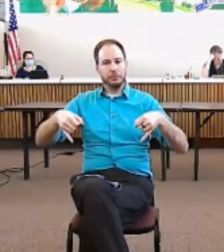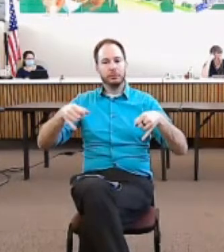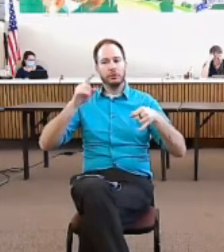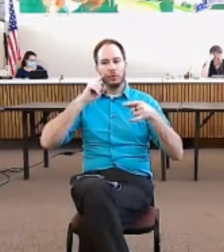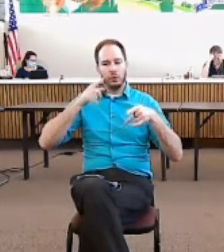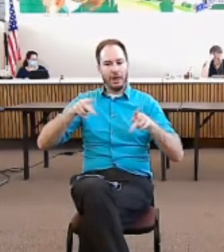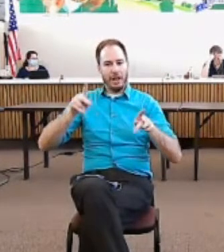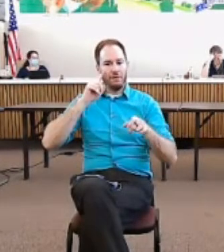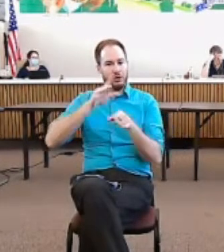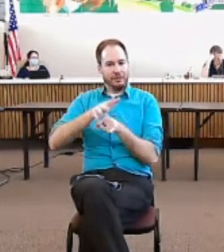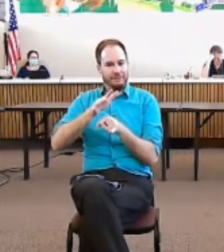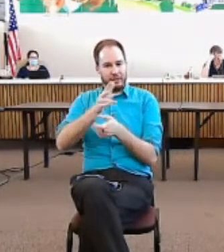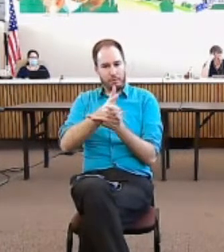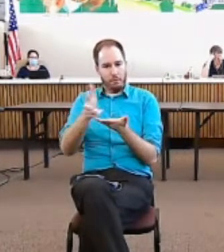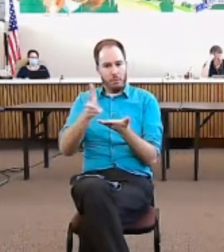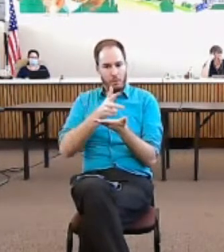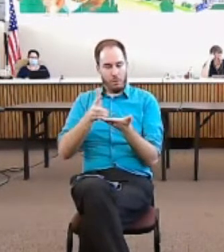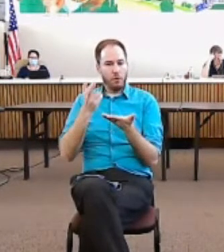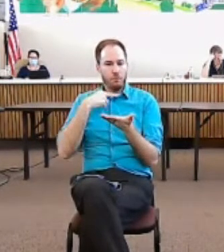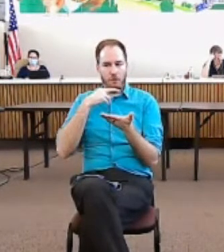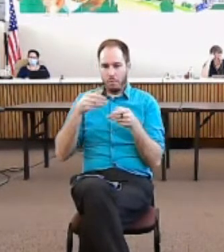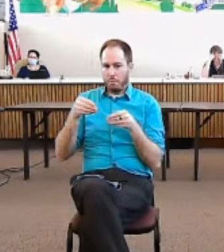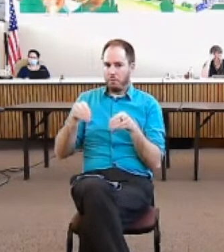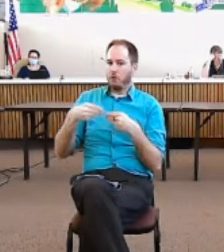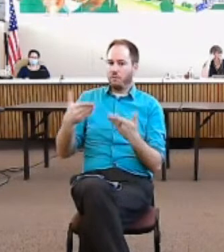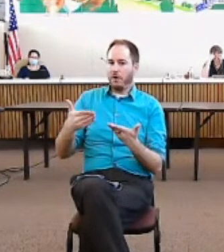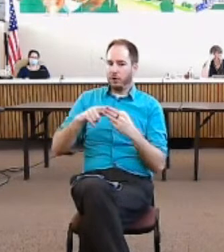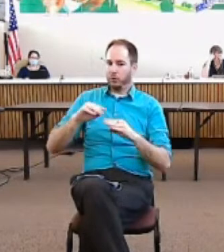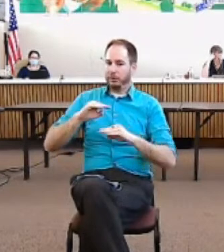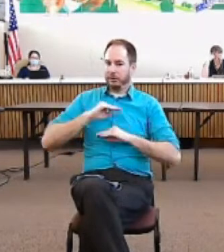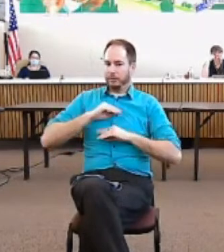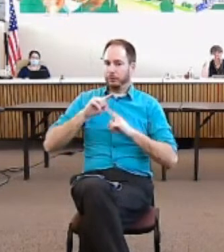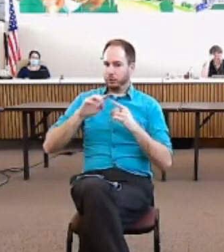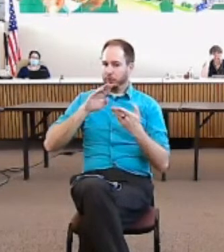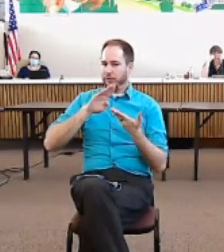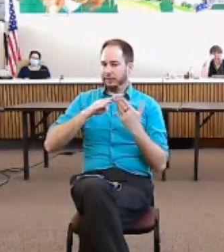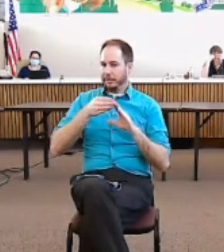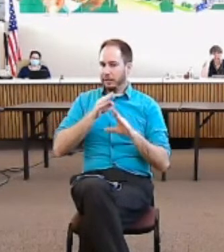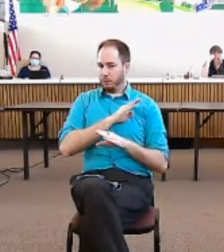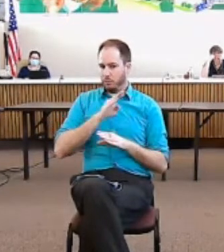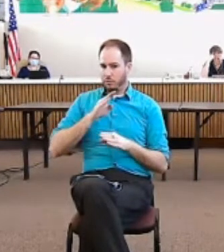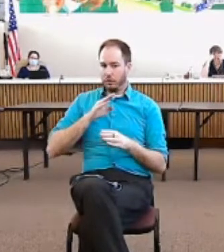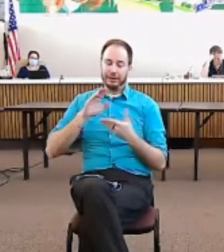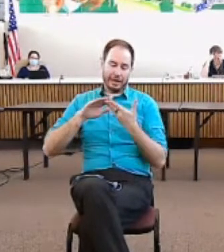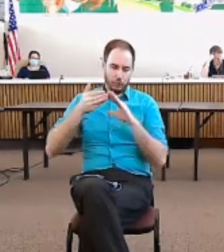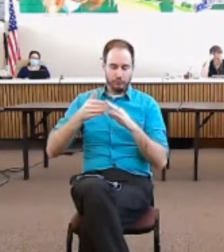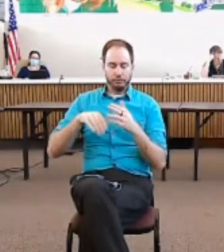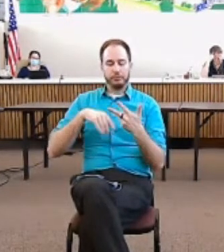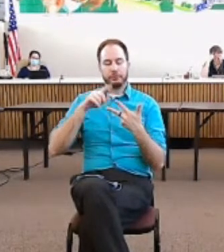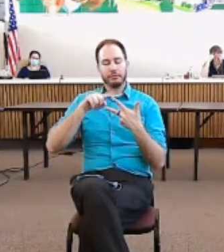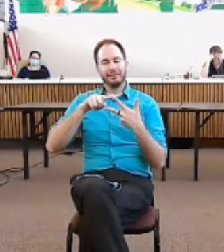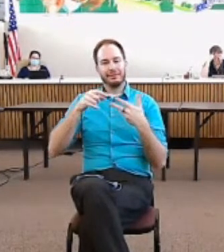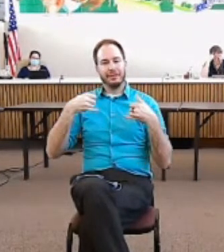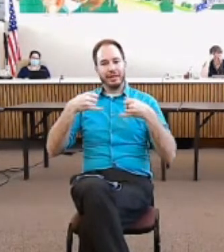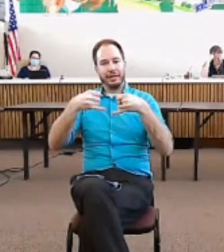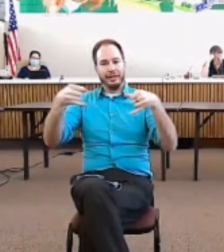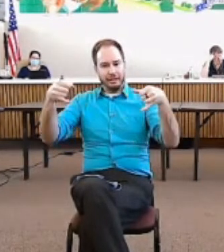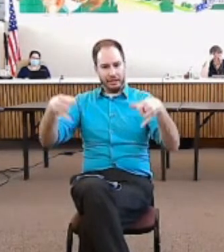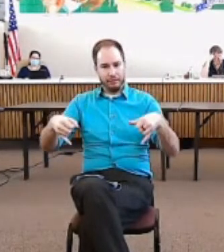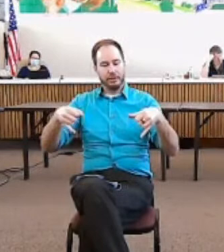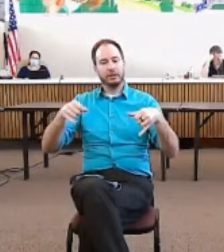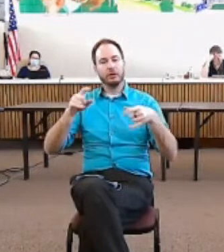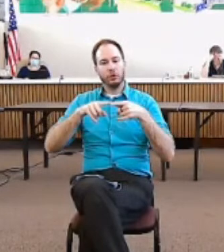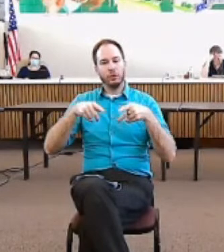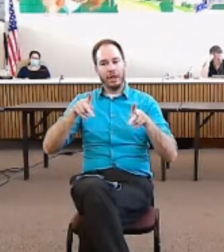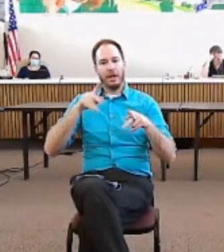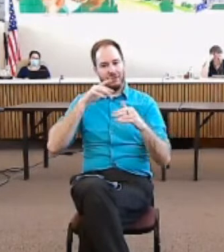sufficient parking for the restaurant are provided and acceptable to the town. 2, easements or other agreements providing for sufficient